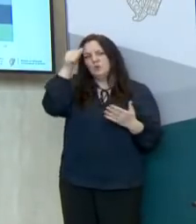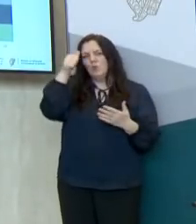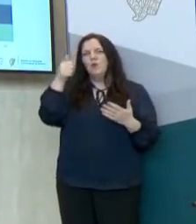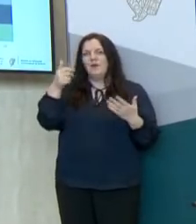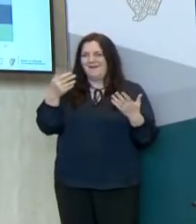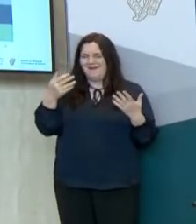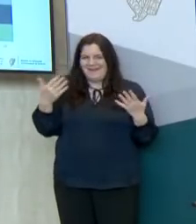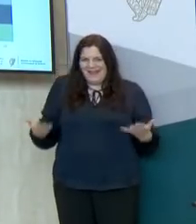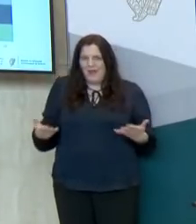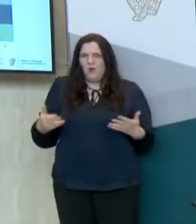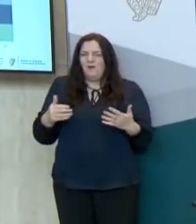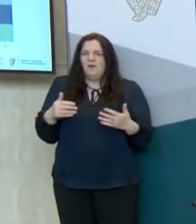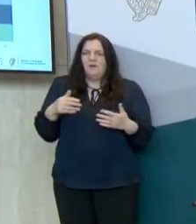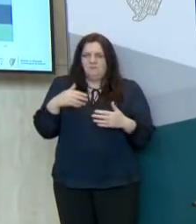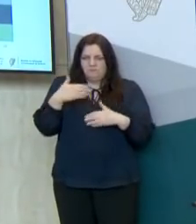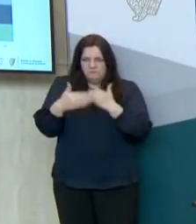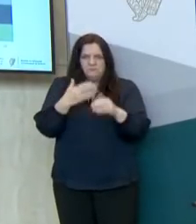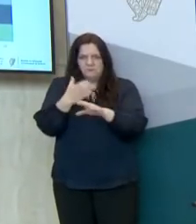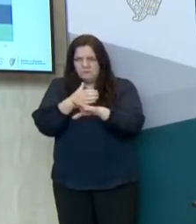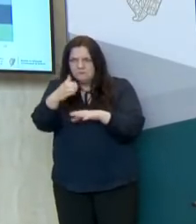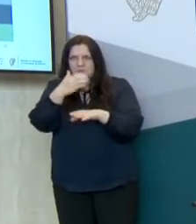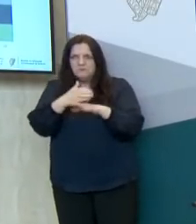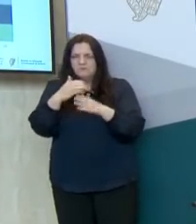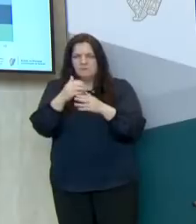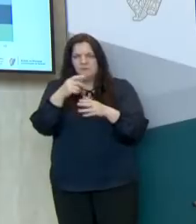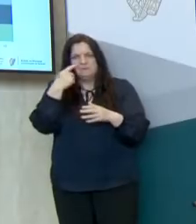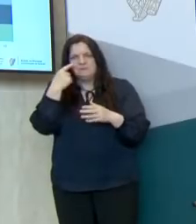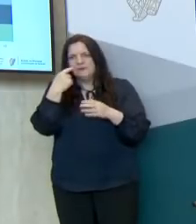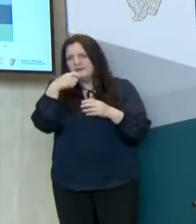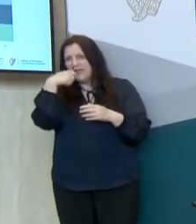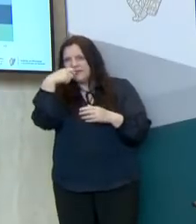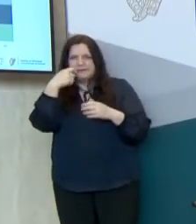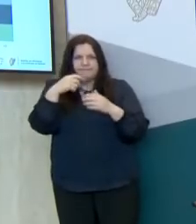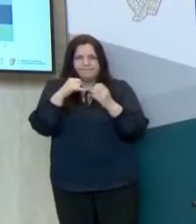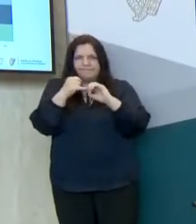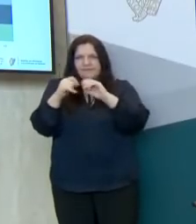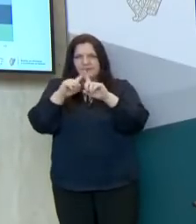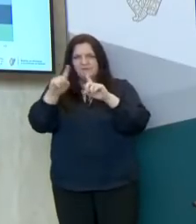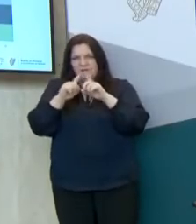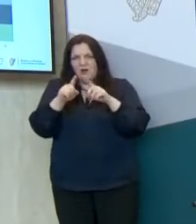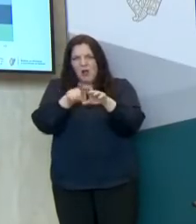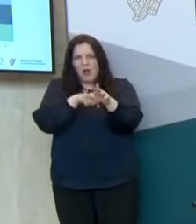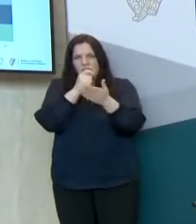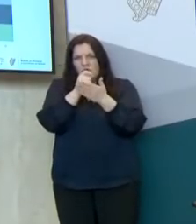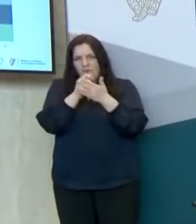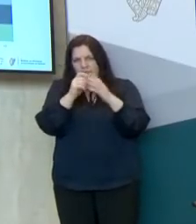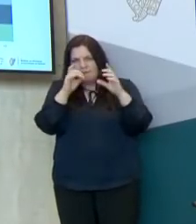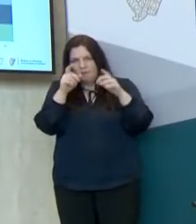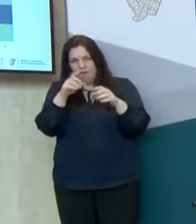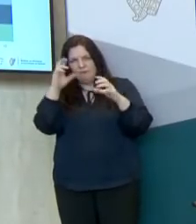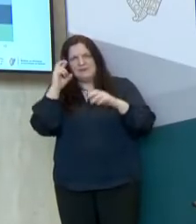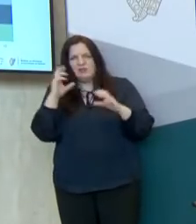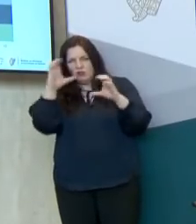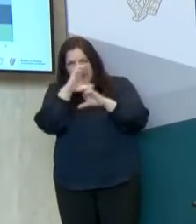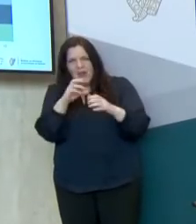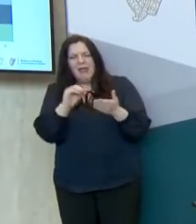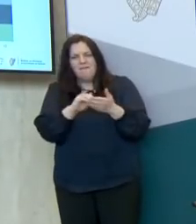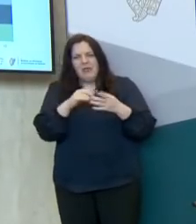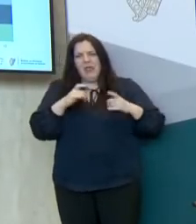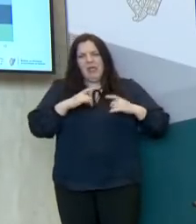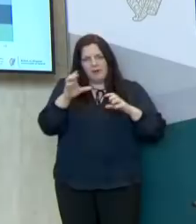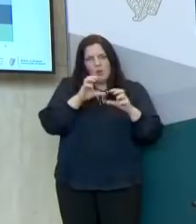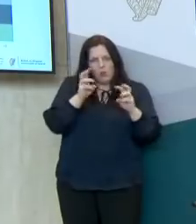actively screening healthcare workers in long-term residential care. In the last several weeks, we've seen a